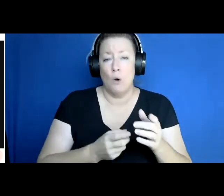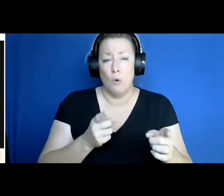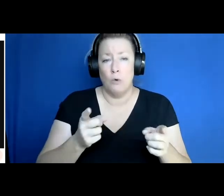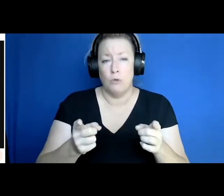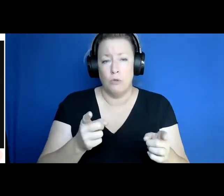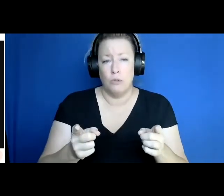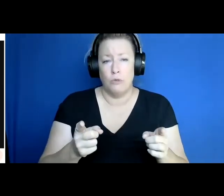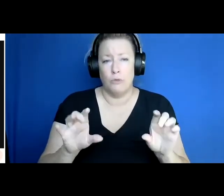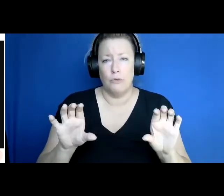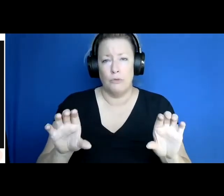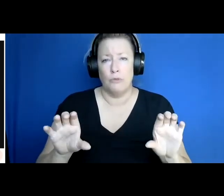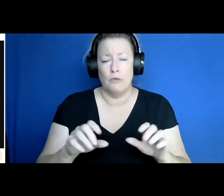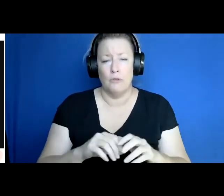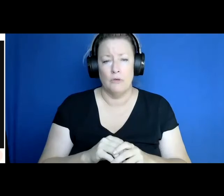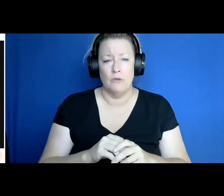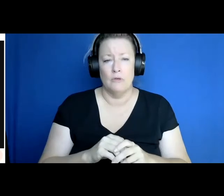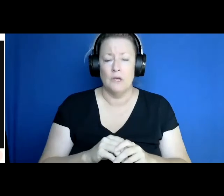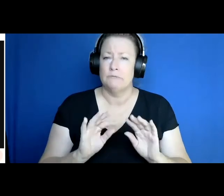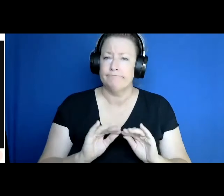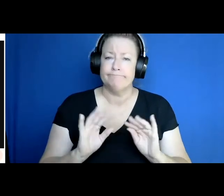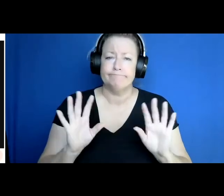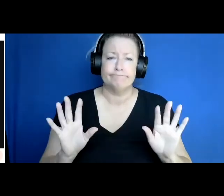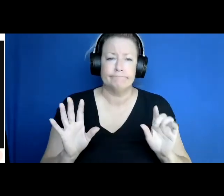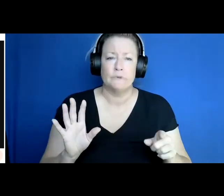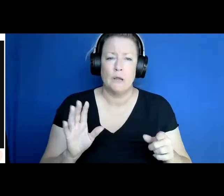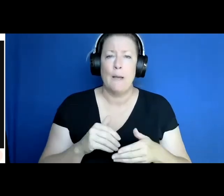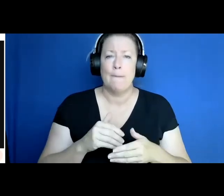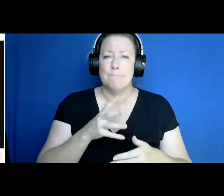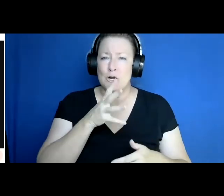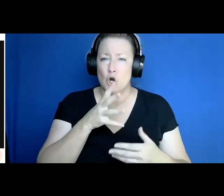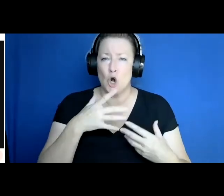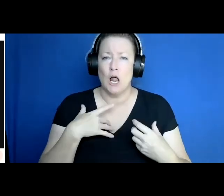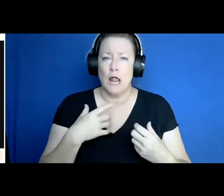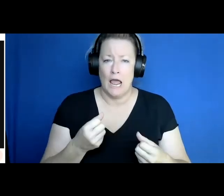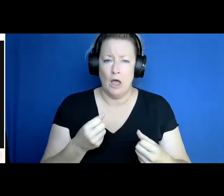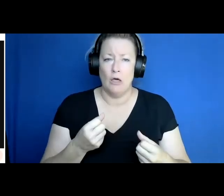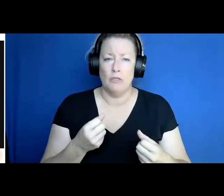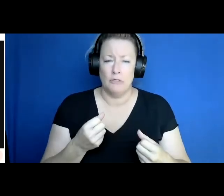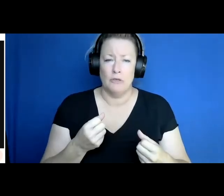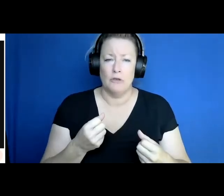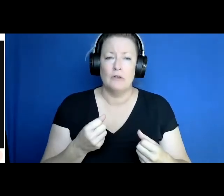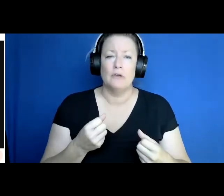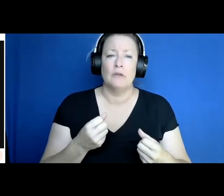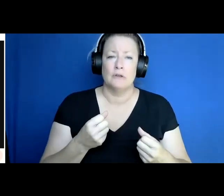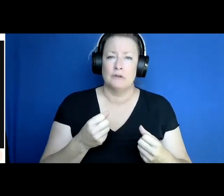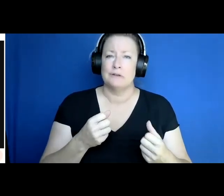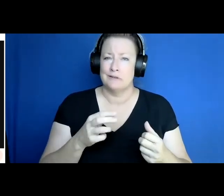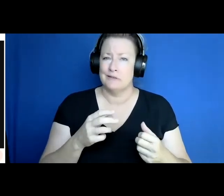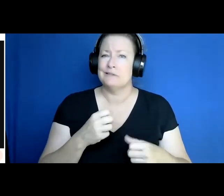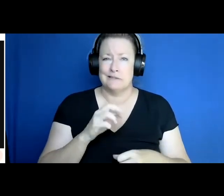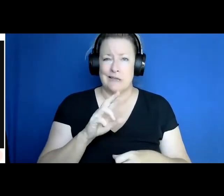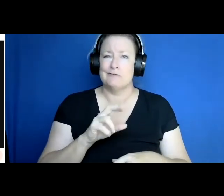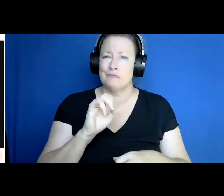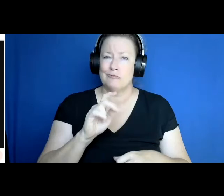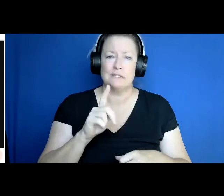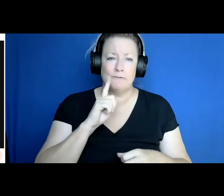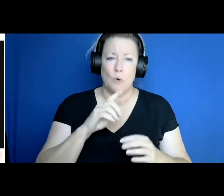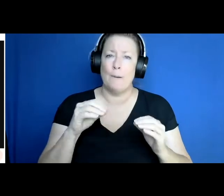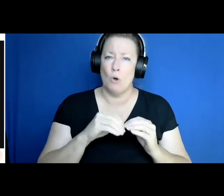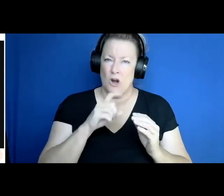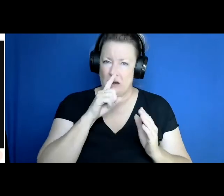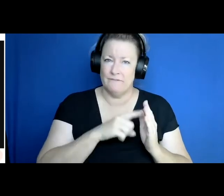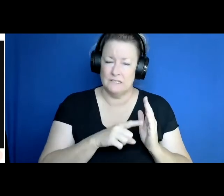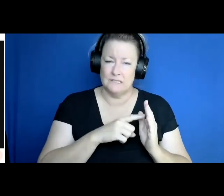very clear that the maternal health and prematurity period of risk is where further investigation is needed.